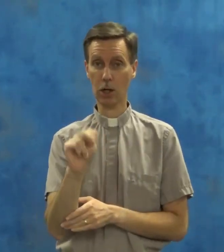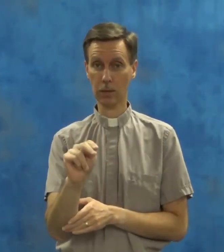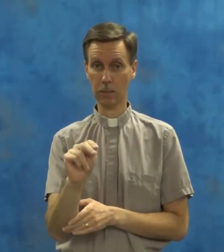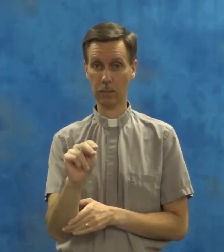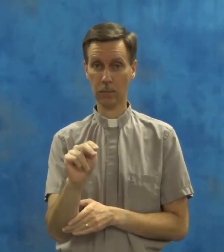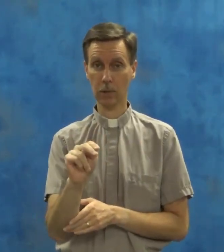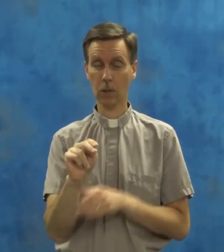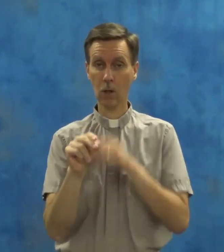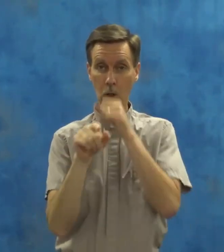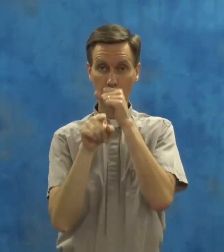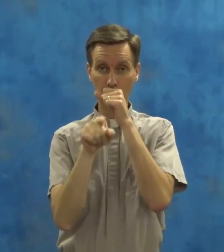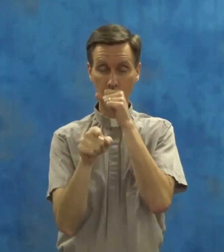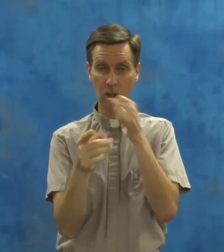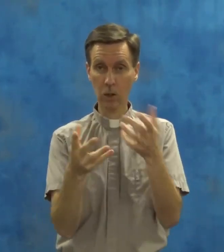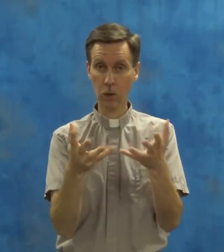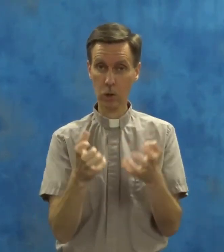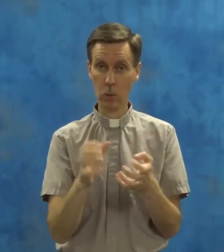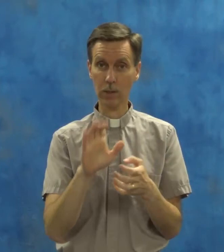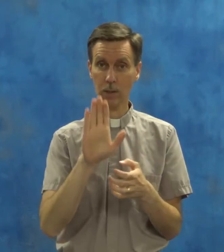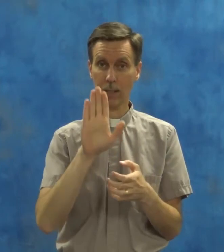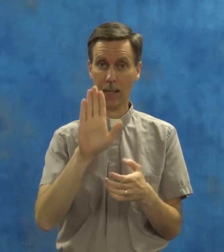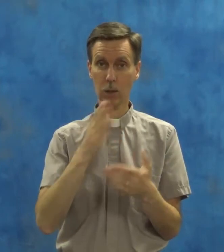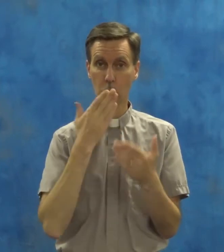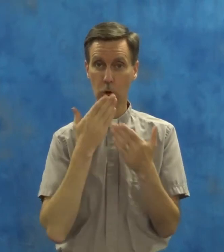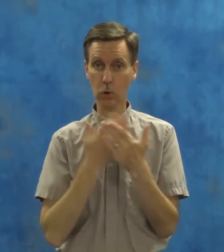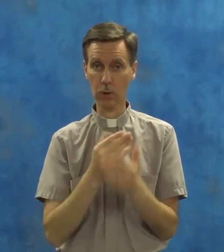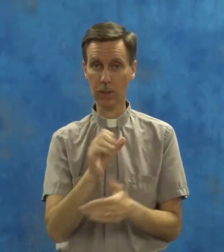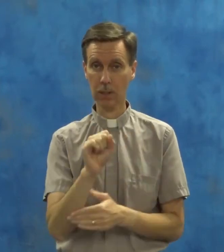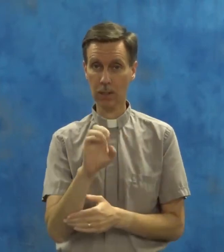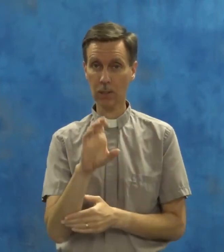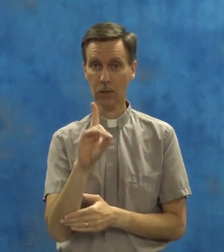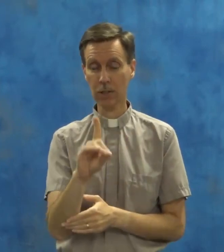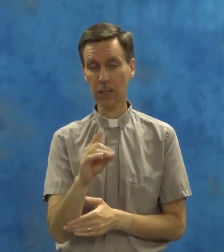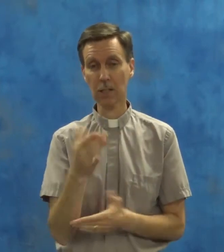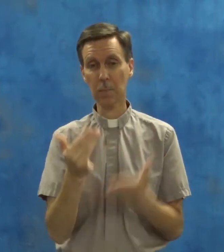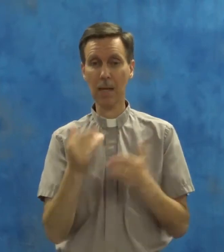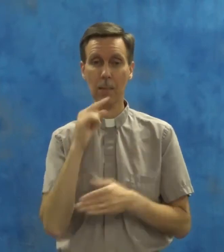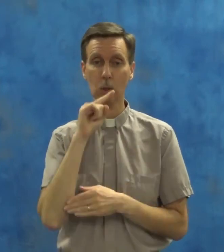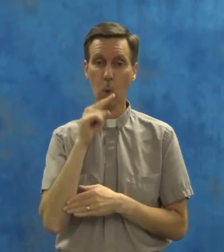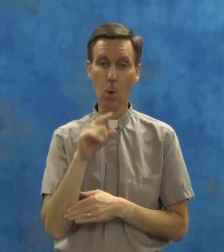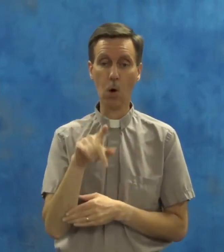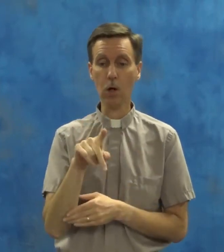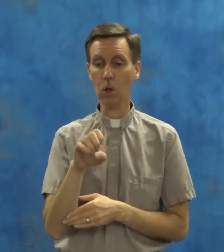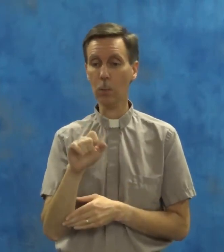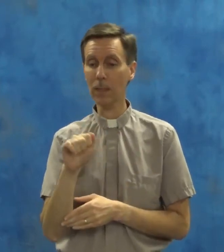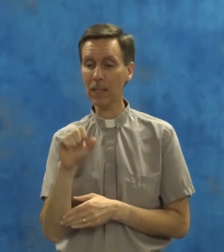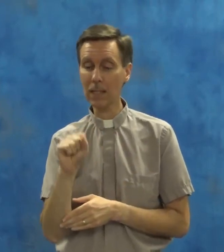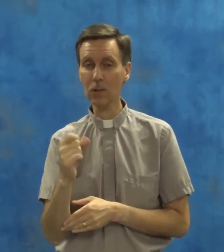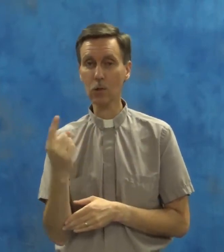garden, do you want to take your good seed, maybe corn or peas or